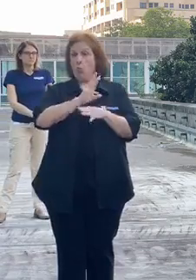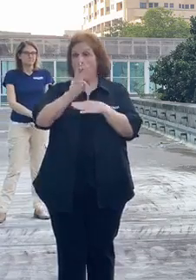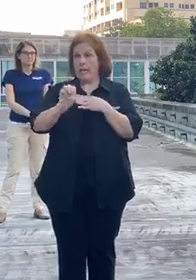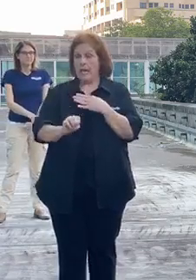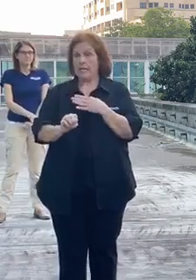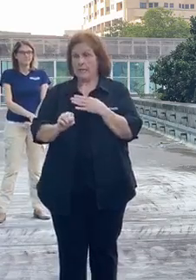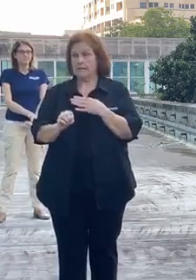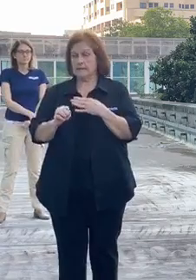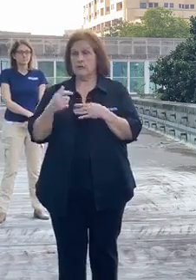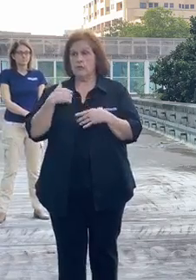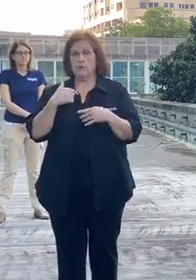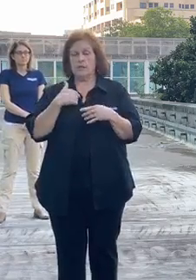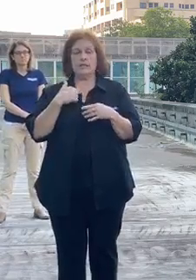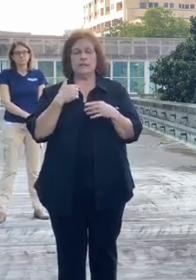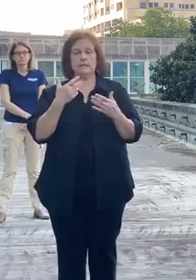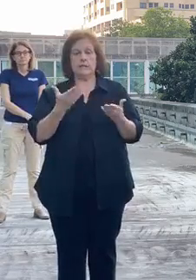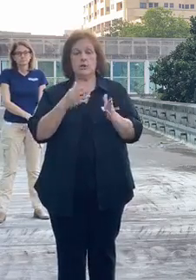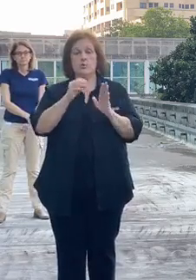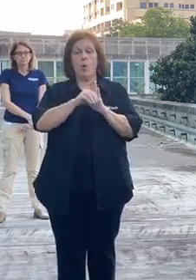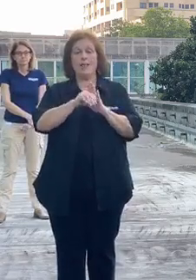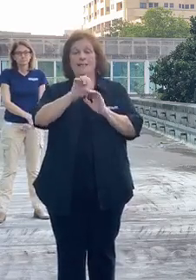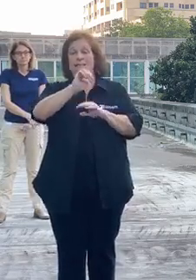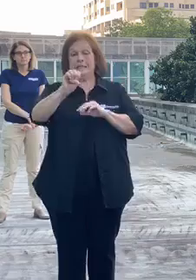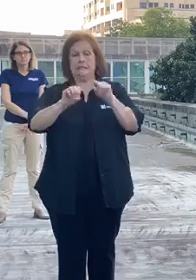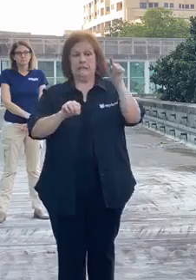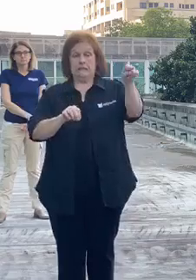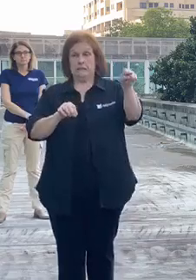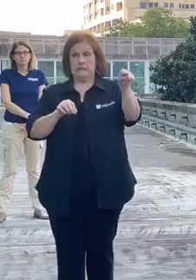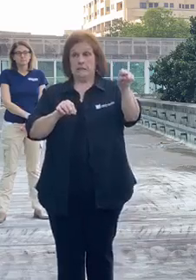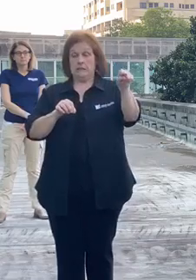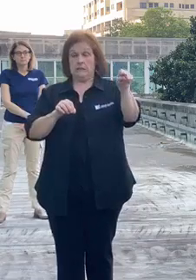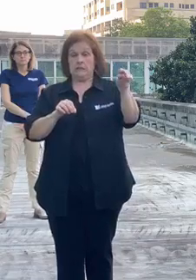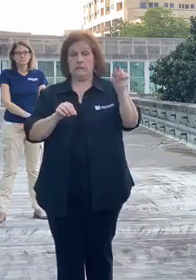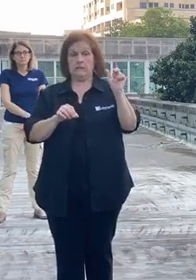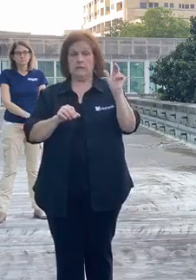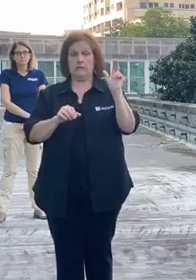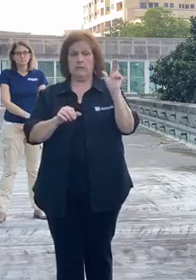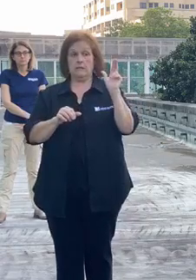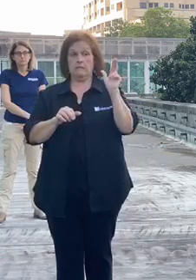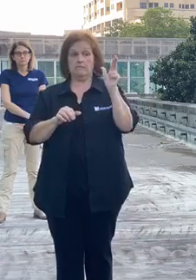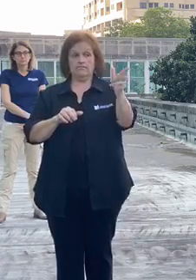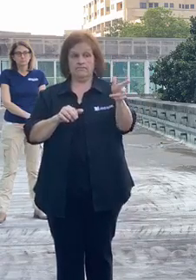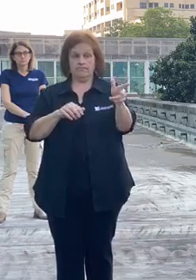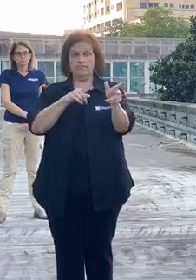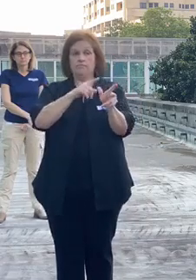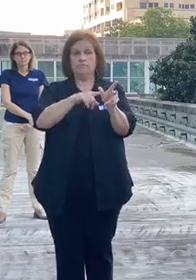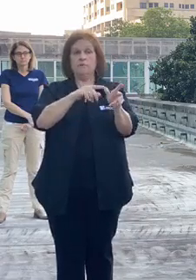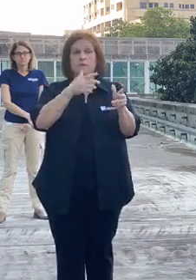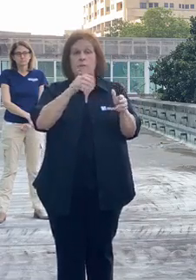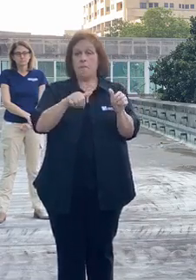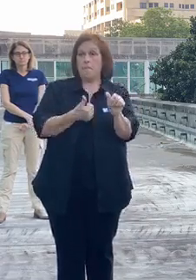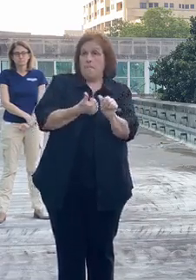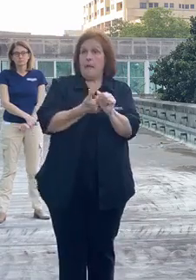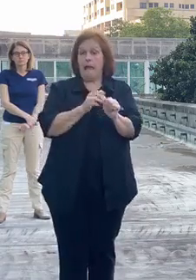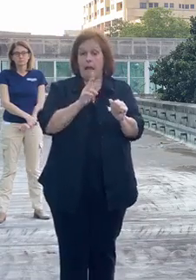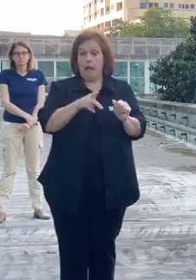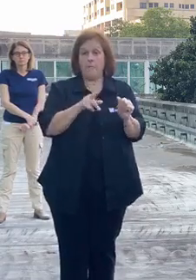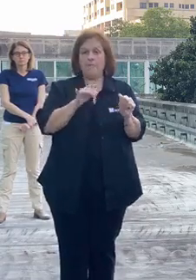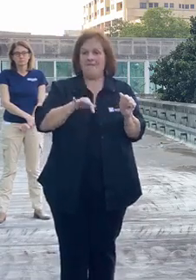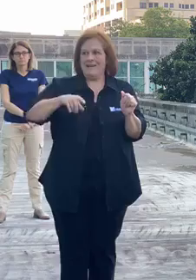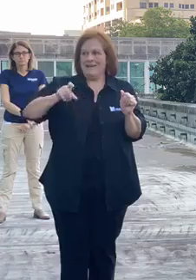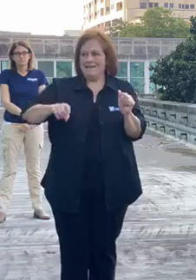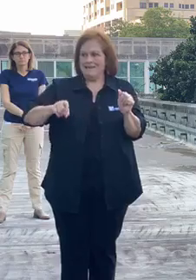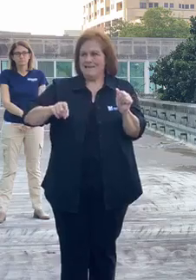in New Orleans, in New Orleans East. Those can be dual purpose, either a backup facility, should it be